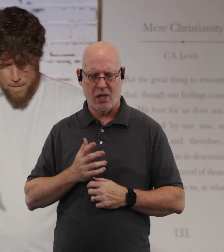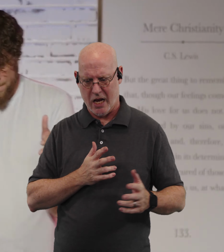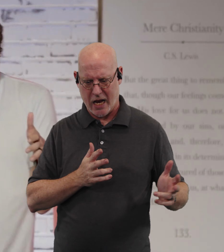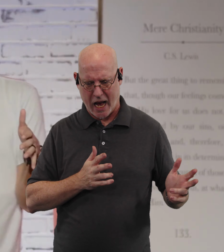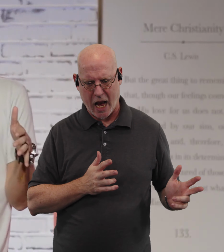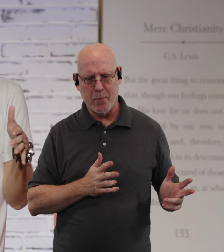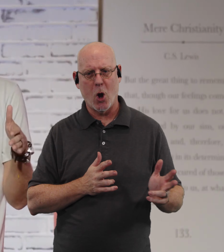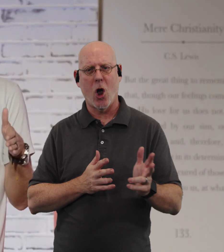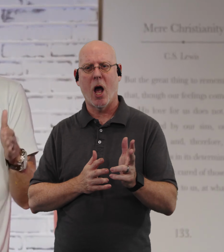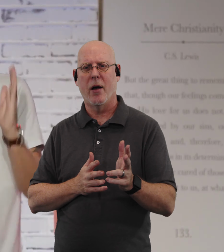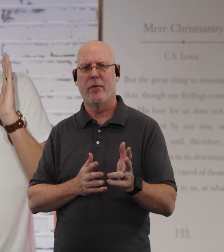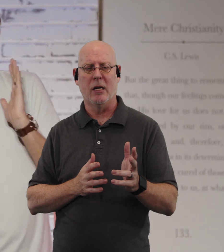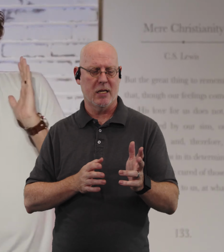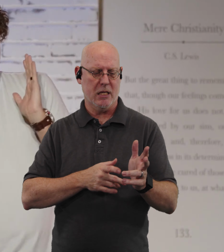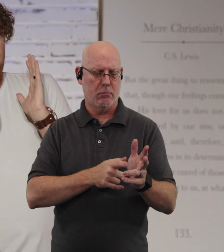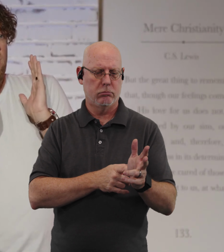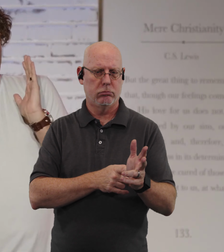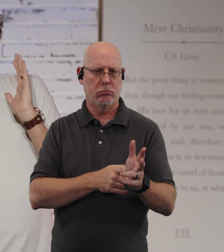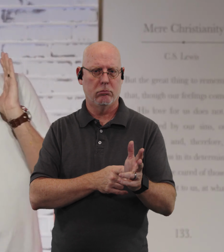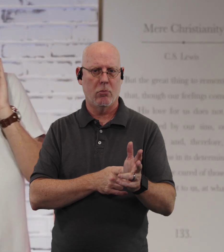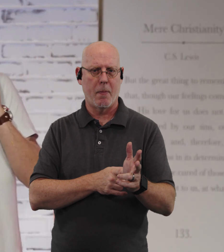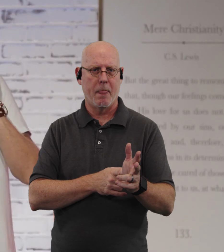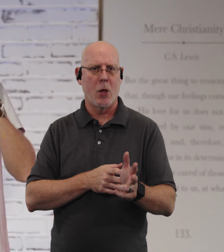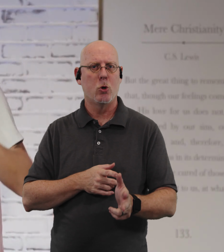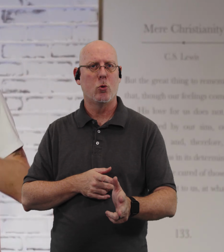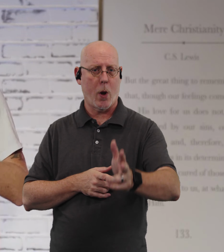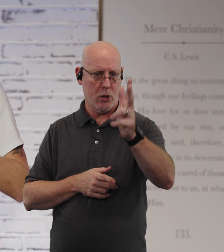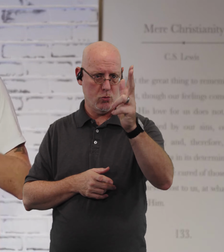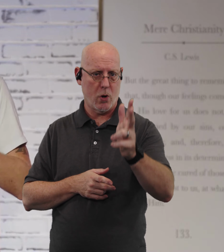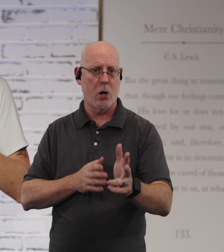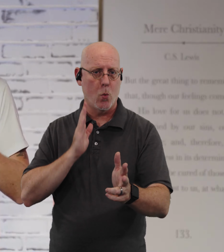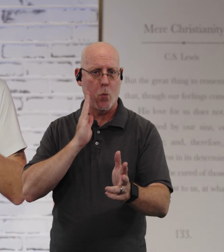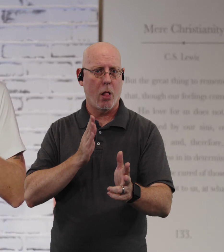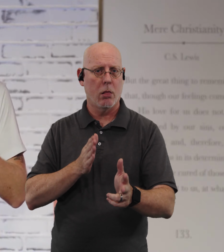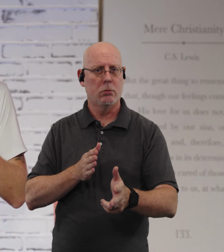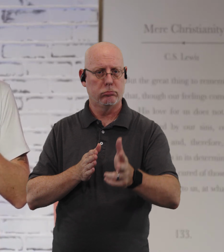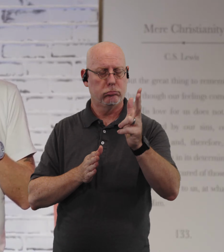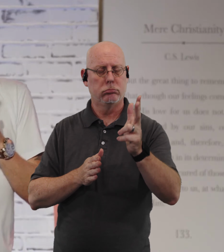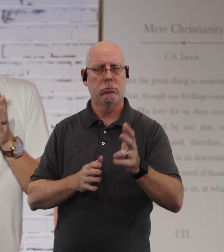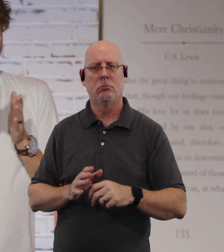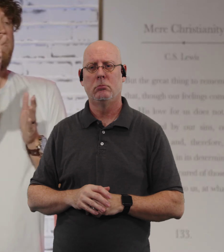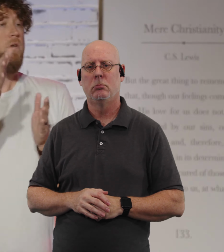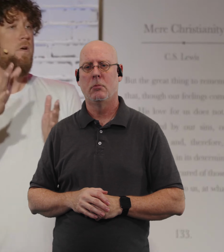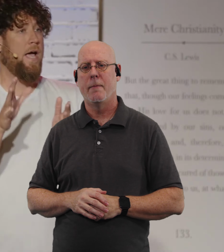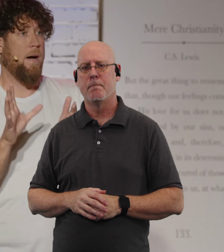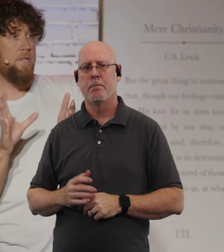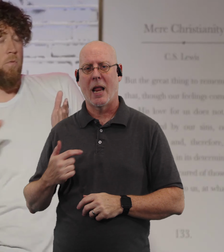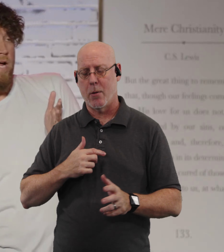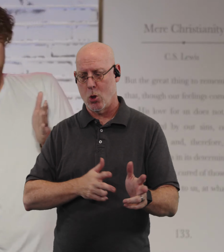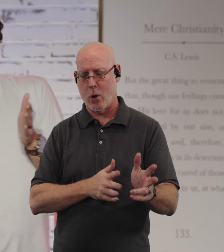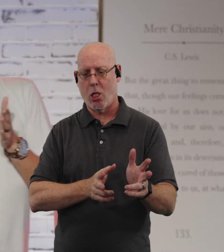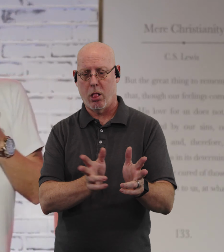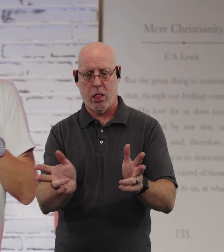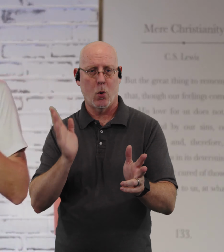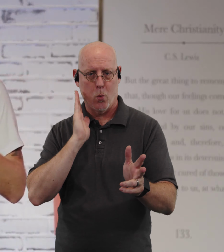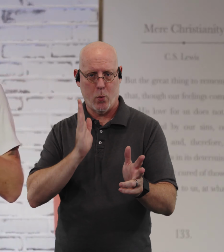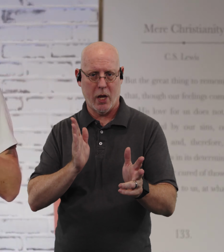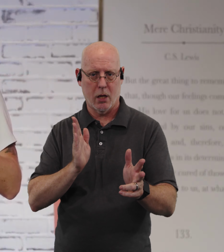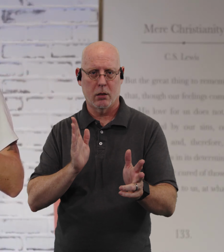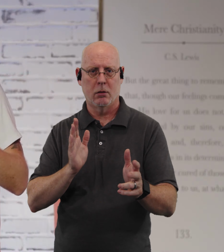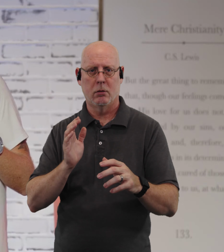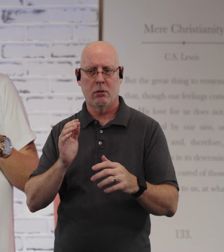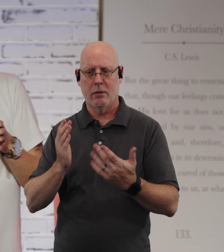ramp, and they get into the lane that's going straight across Countryside Boulevard. And I'm in the right turning lane by